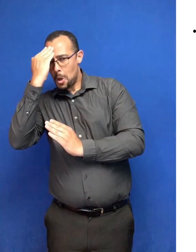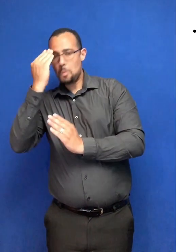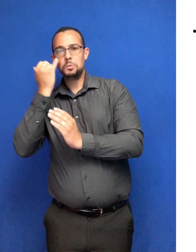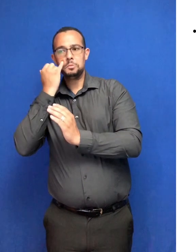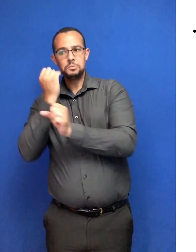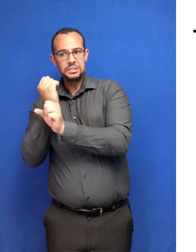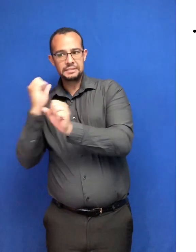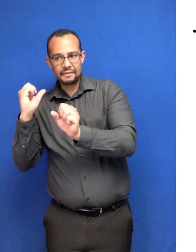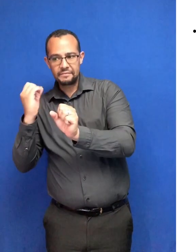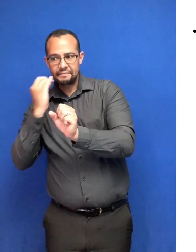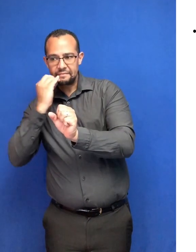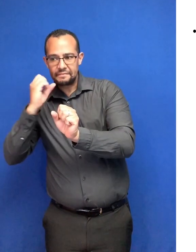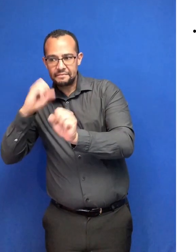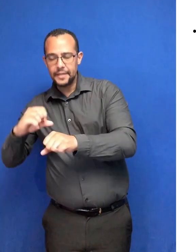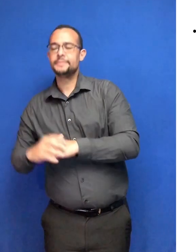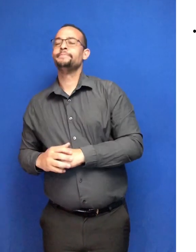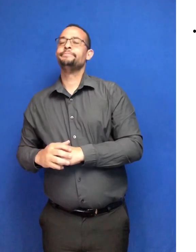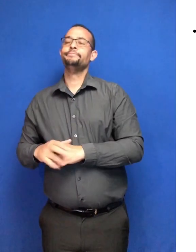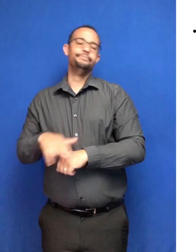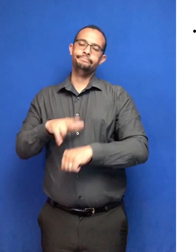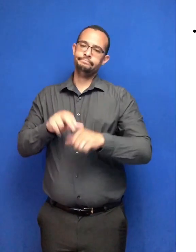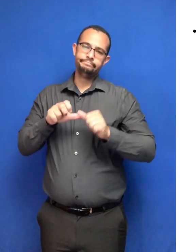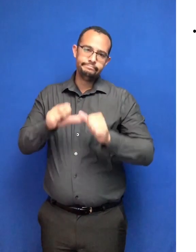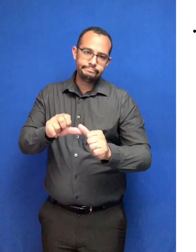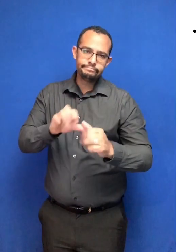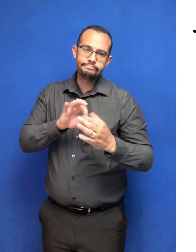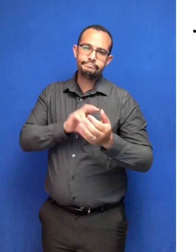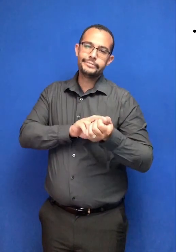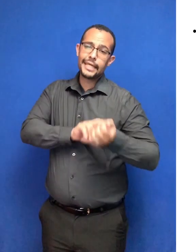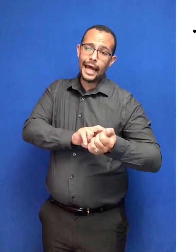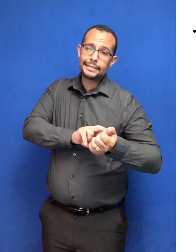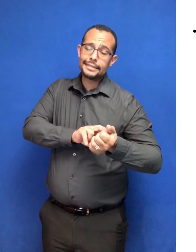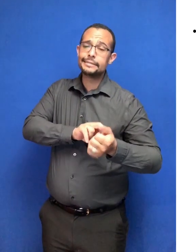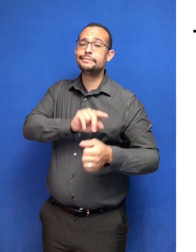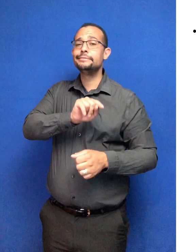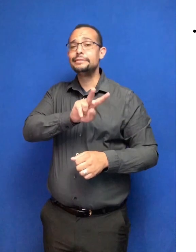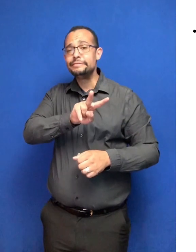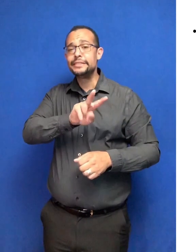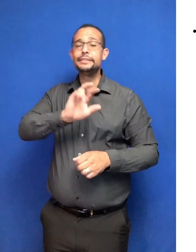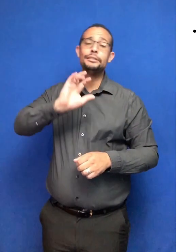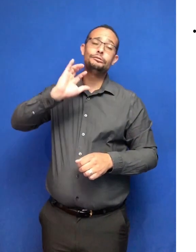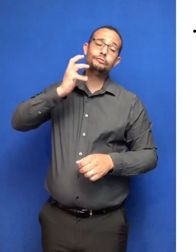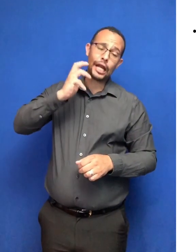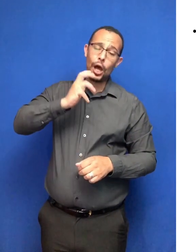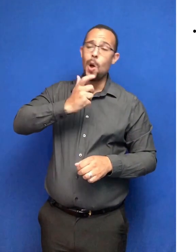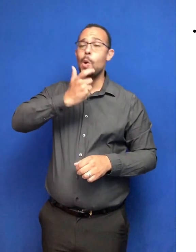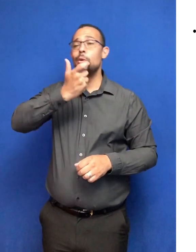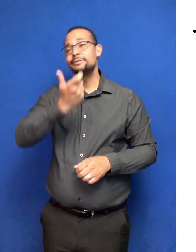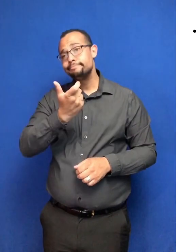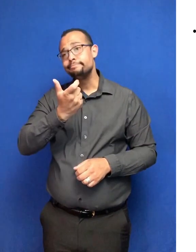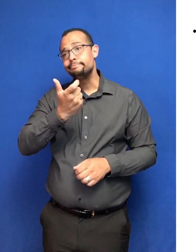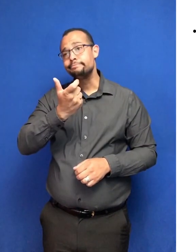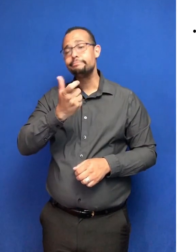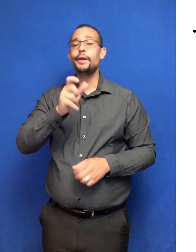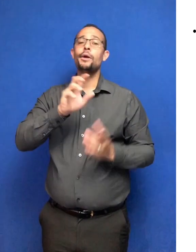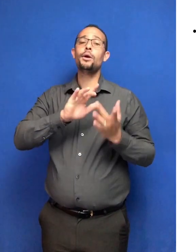As always, stay connected, turn on the TV or radio, check the city and county websites every half hour for the latest weather updates and